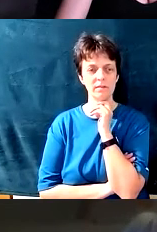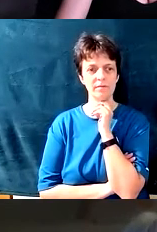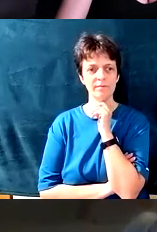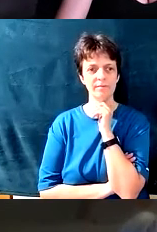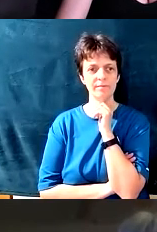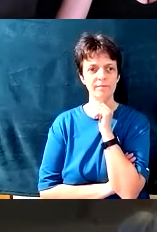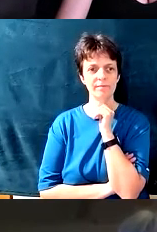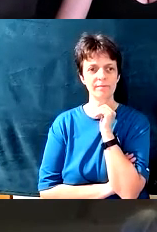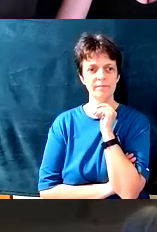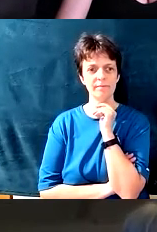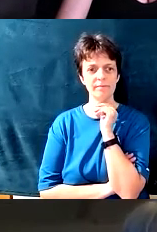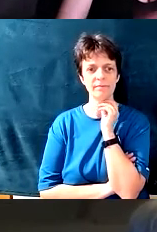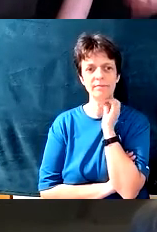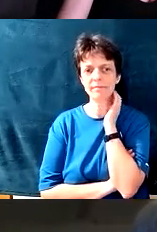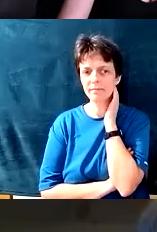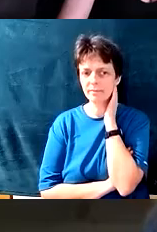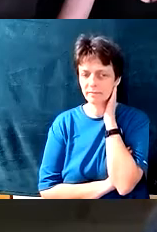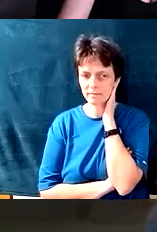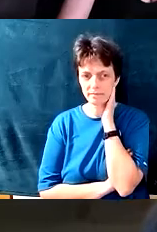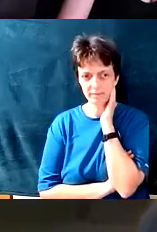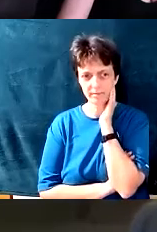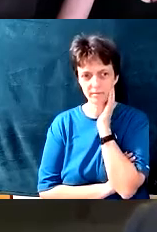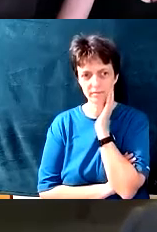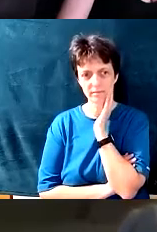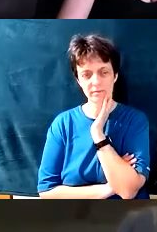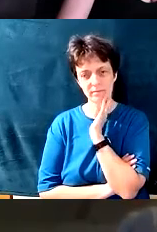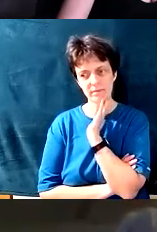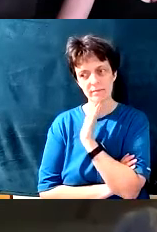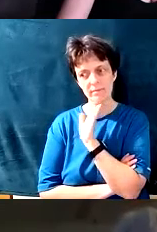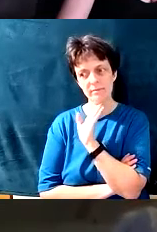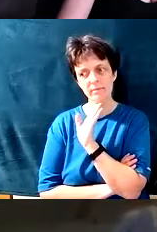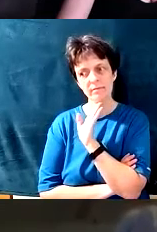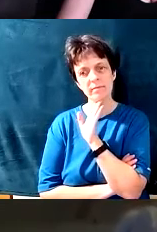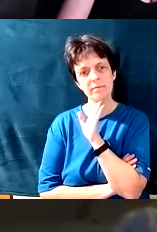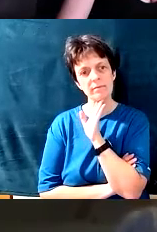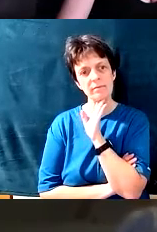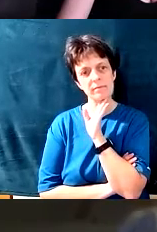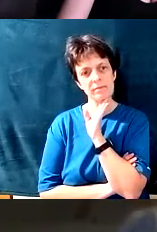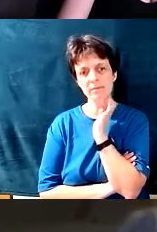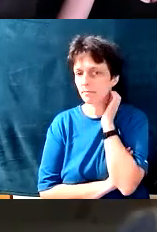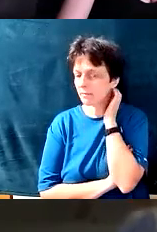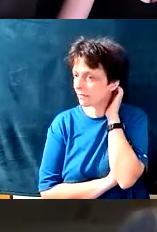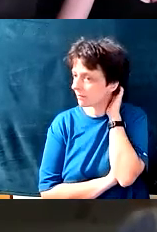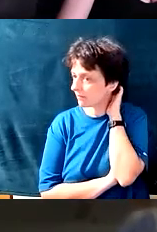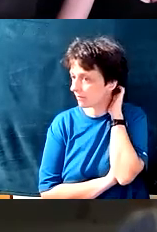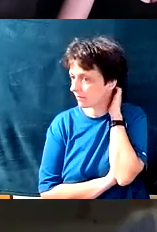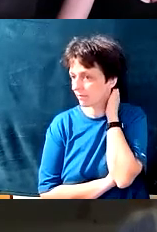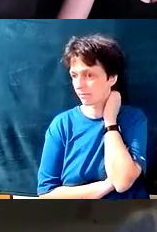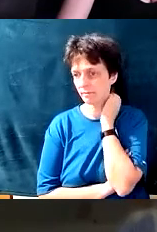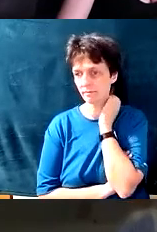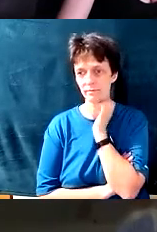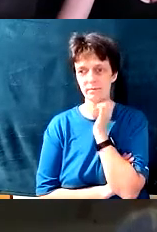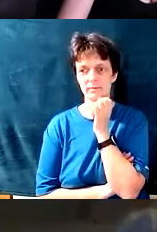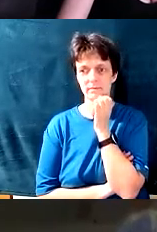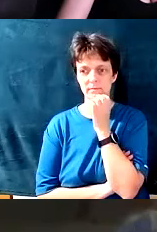those conversations. And the more we just kind of put ourselves out there, the more we're going to be able to use what we know.